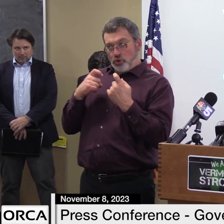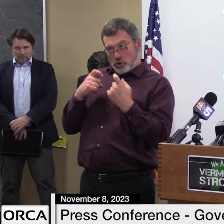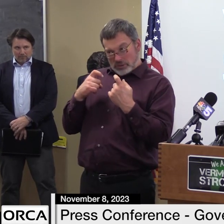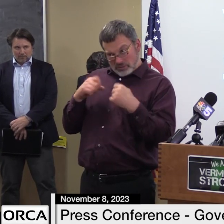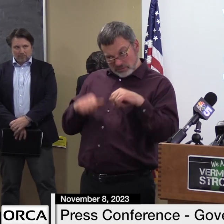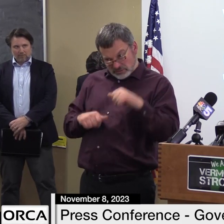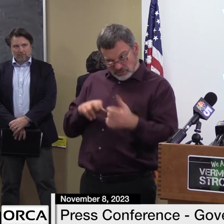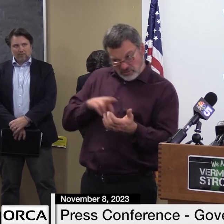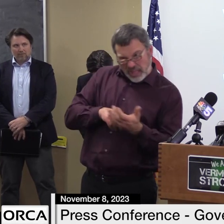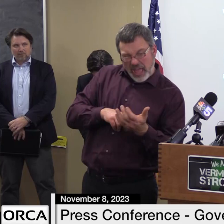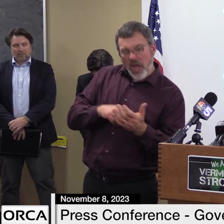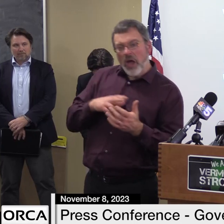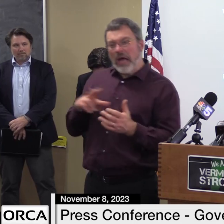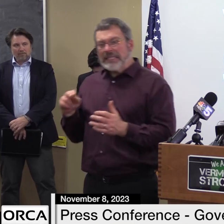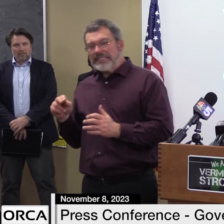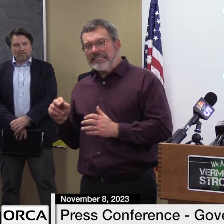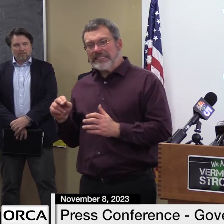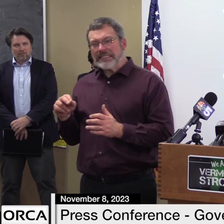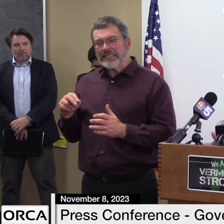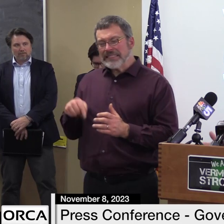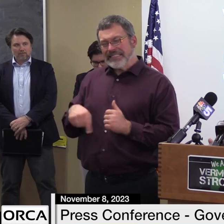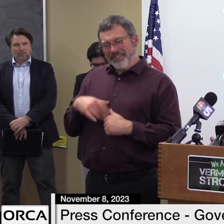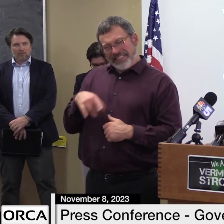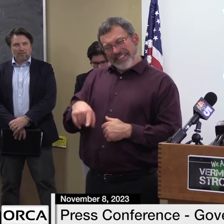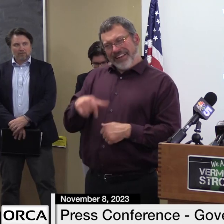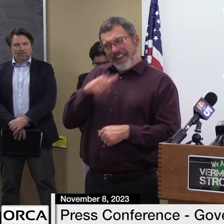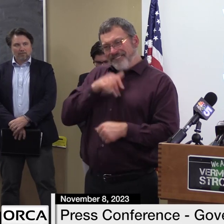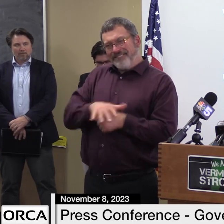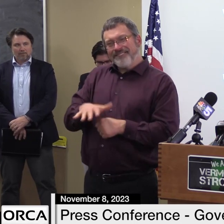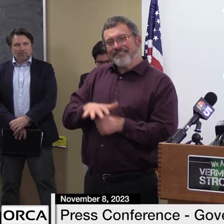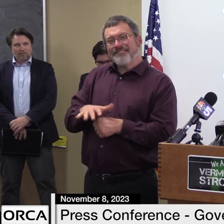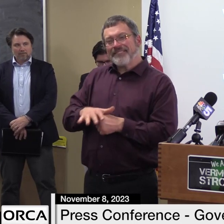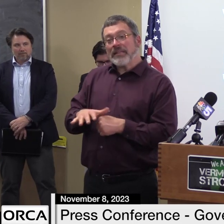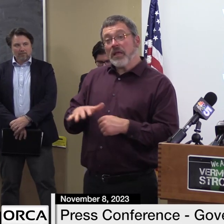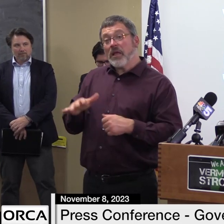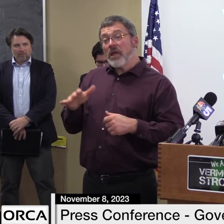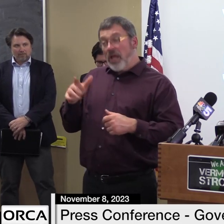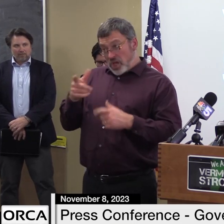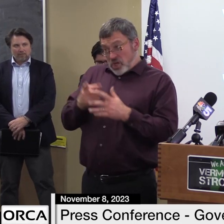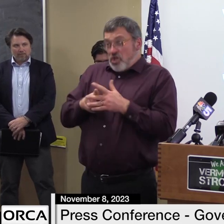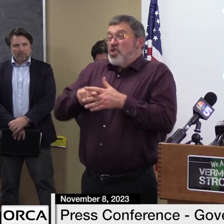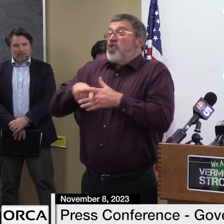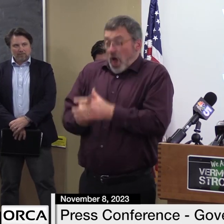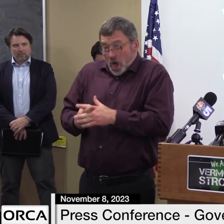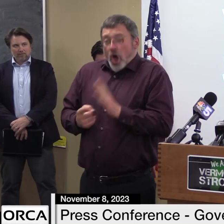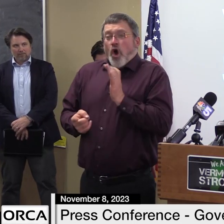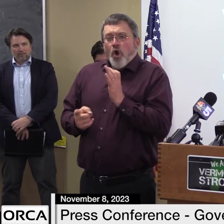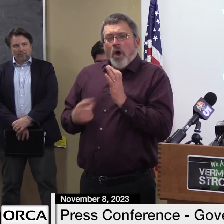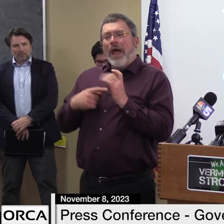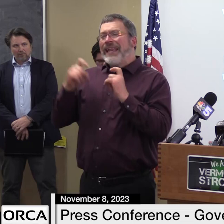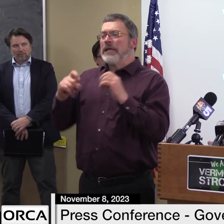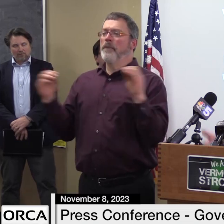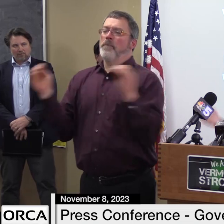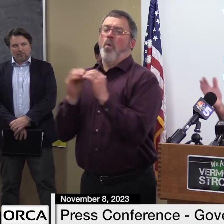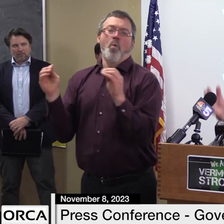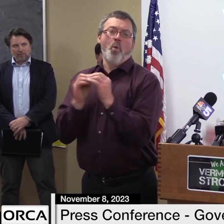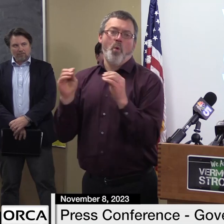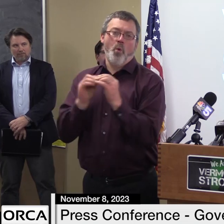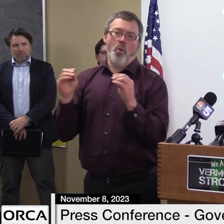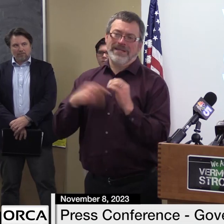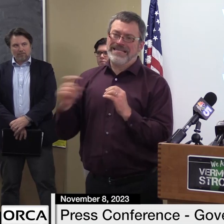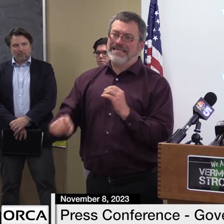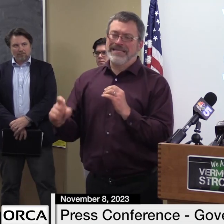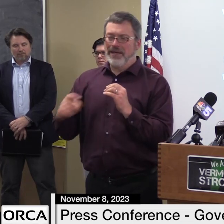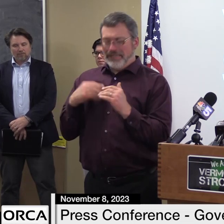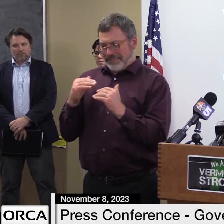enough. And it's proven to be helpful, but we need more of that. So it